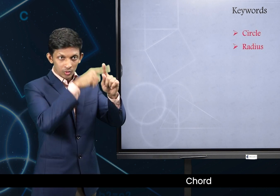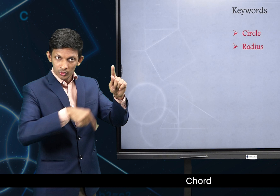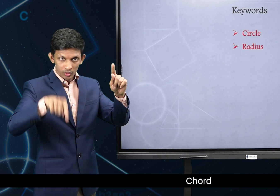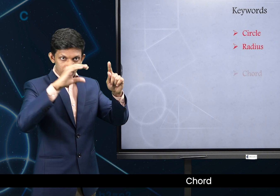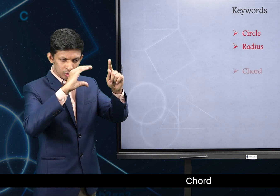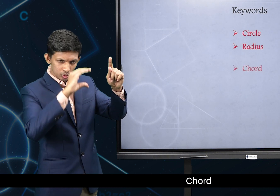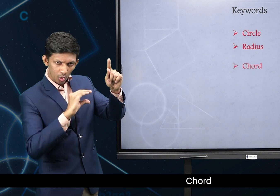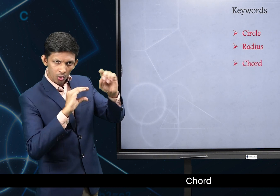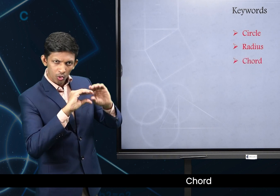chord,